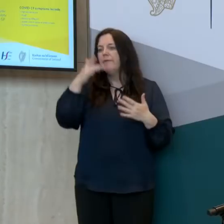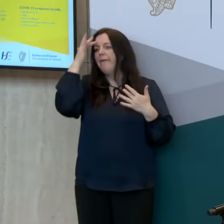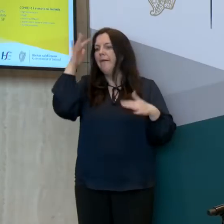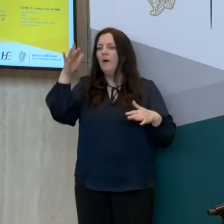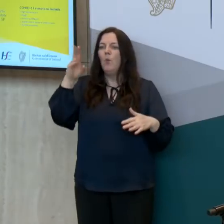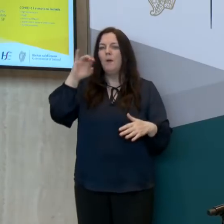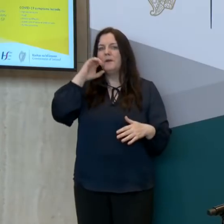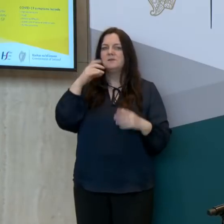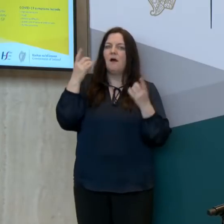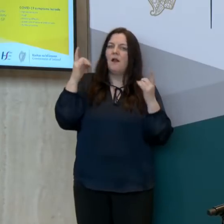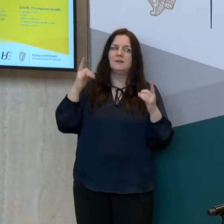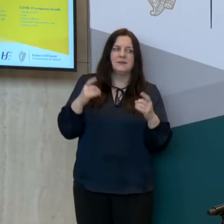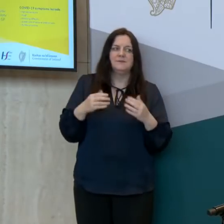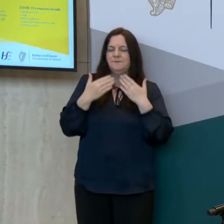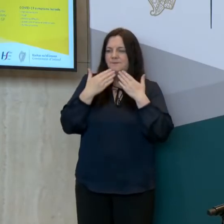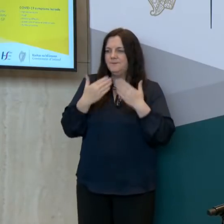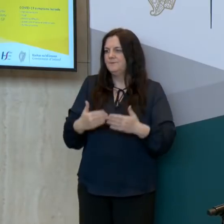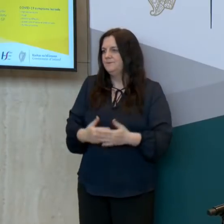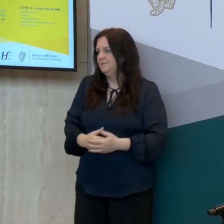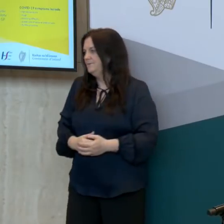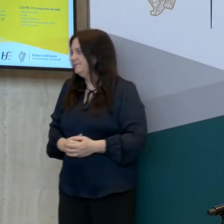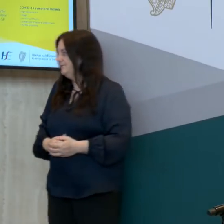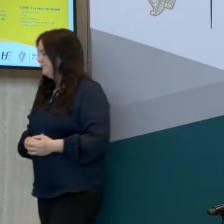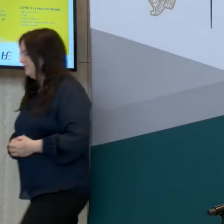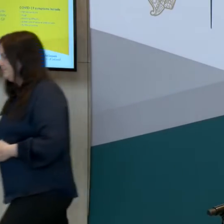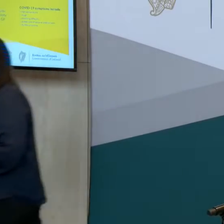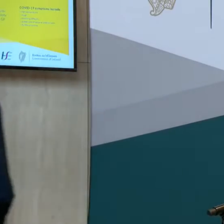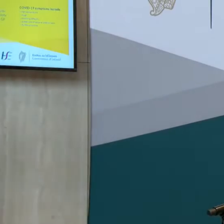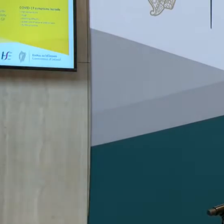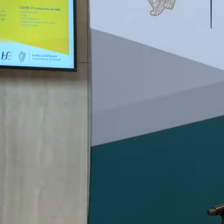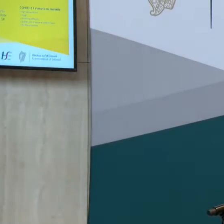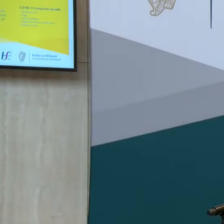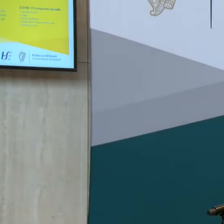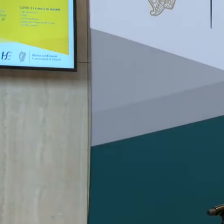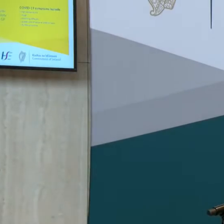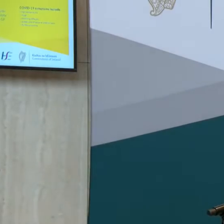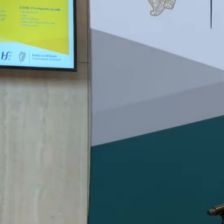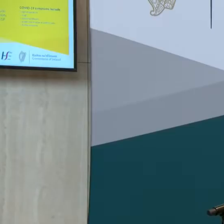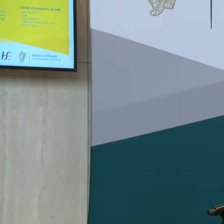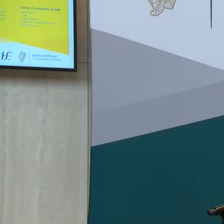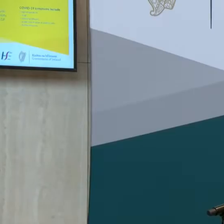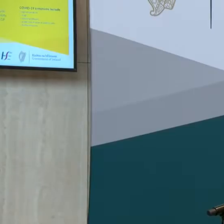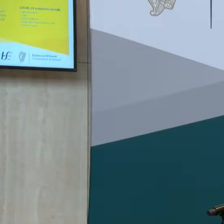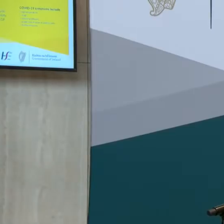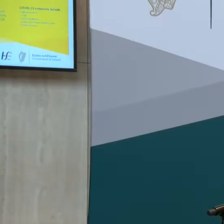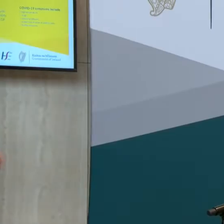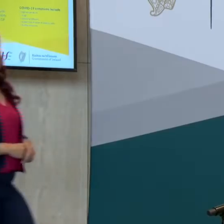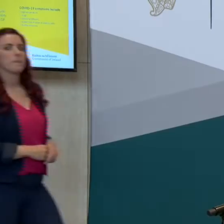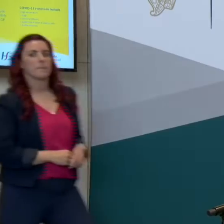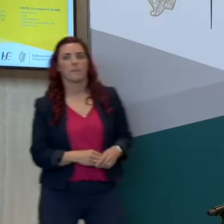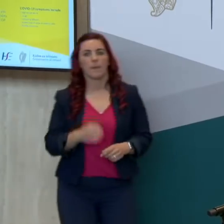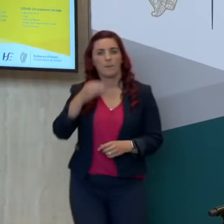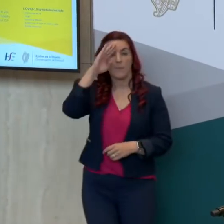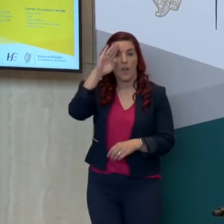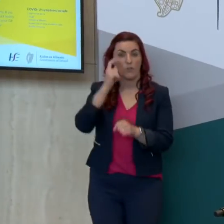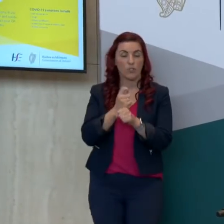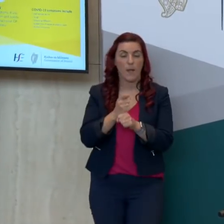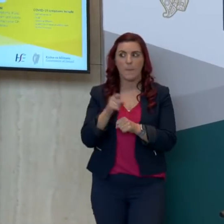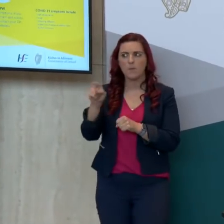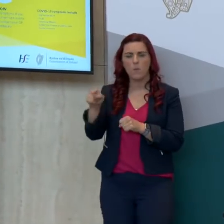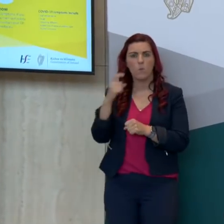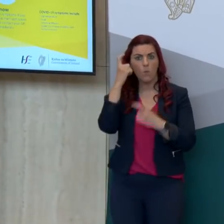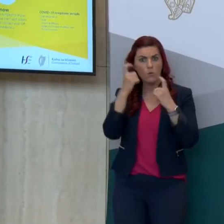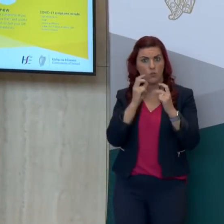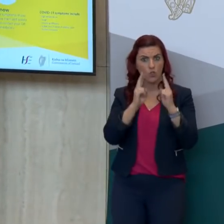holidays. Perfect, thank you. Dr. Glynn, hi, Simon Cars with the Irish Times. Do you think that schools should reopen